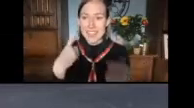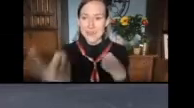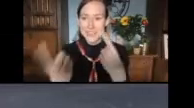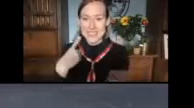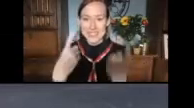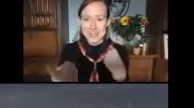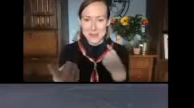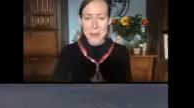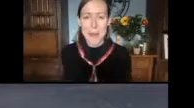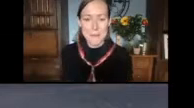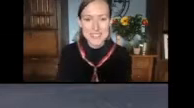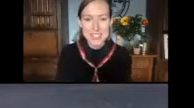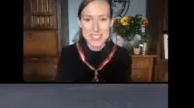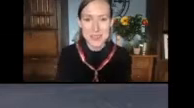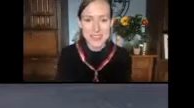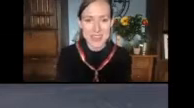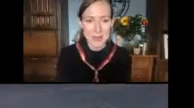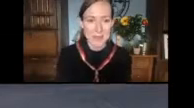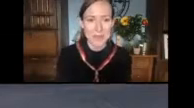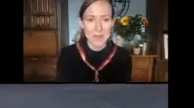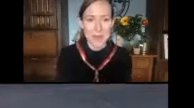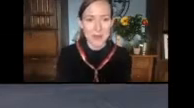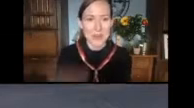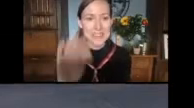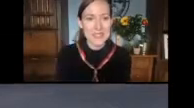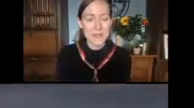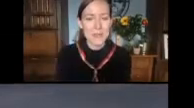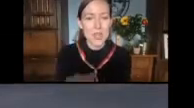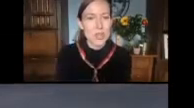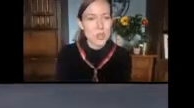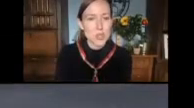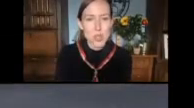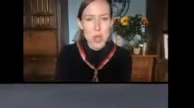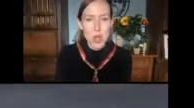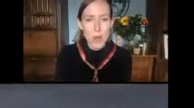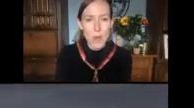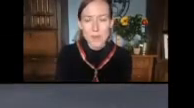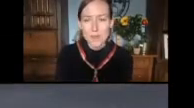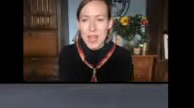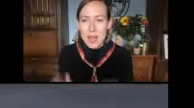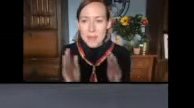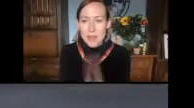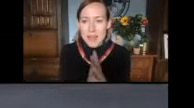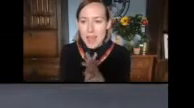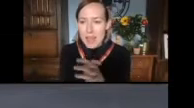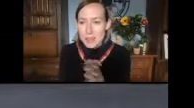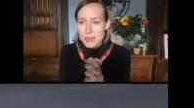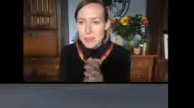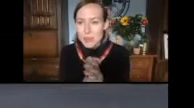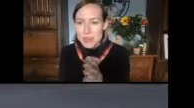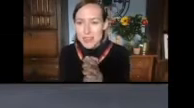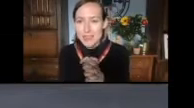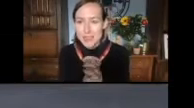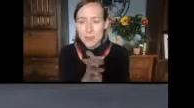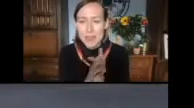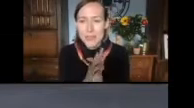and receive messages right now. All right. So I don't know if it'll